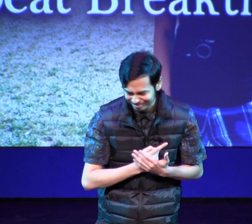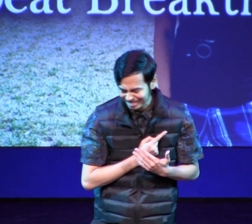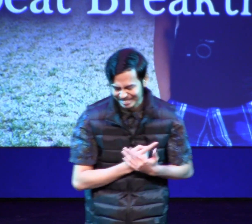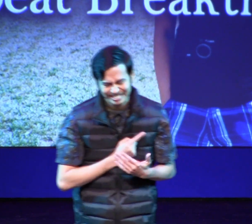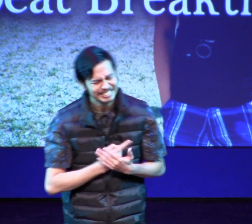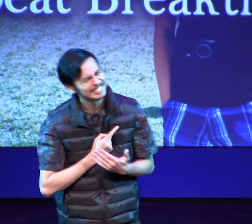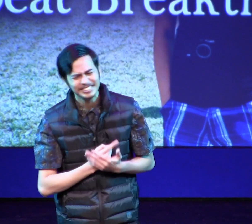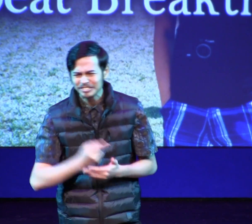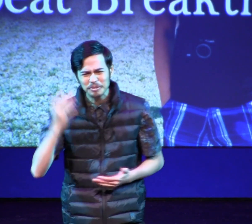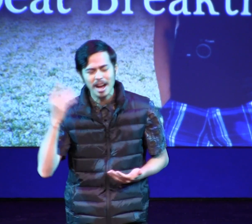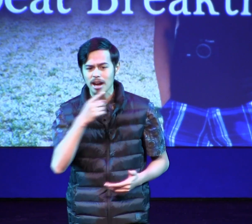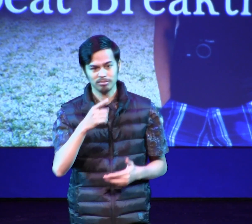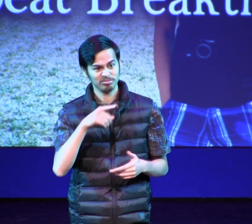However, I was still nervous.